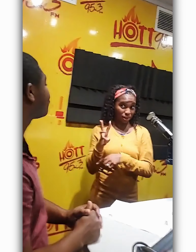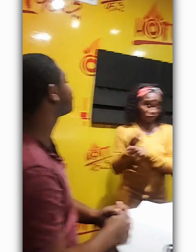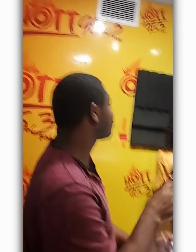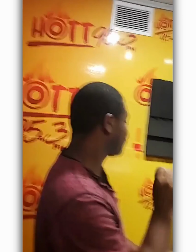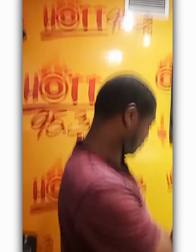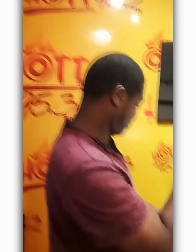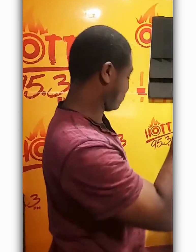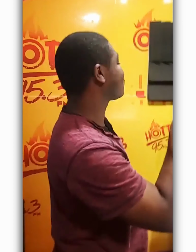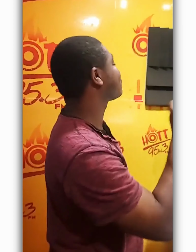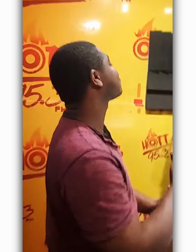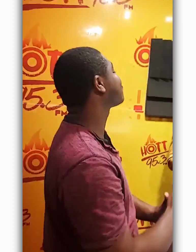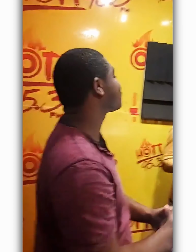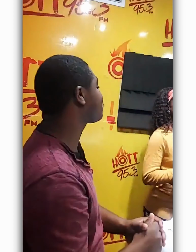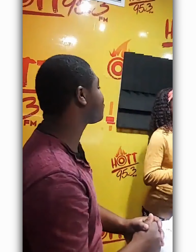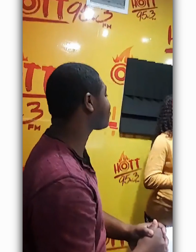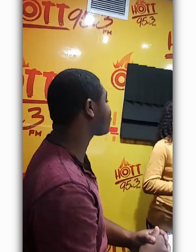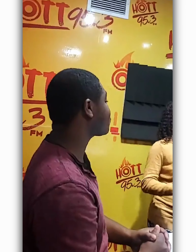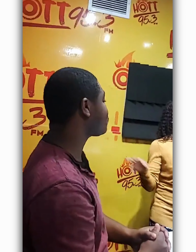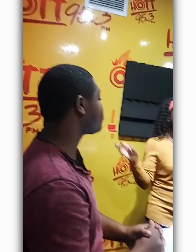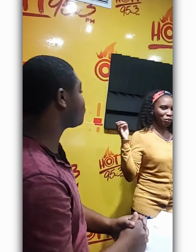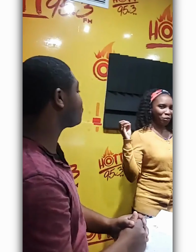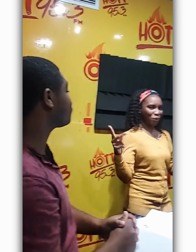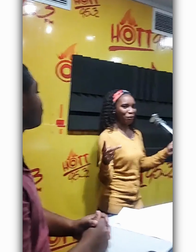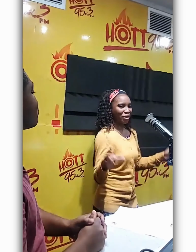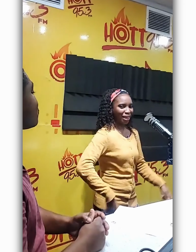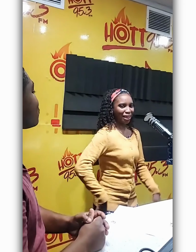Scott LaRock, Yes, sir. your boy Uncle Sluggy,